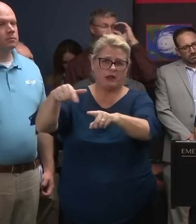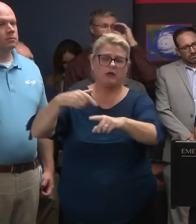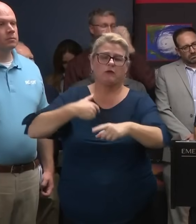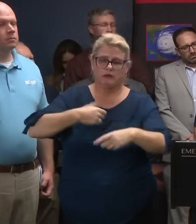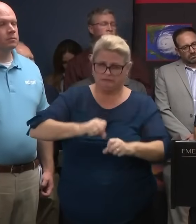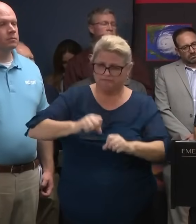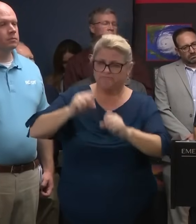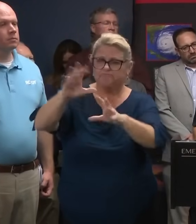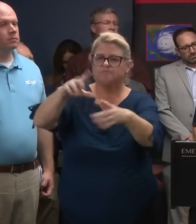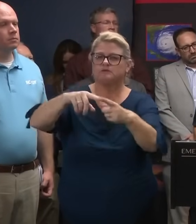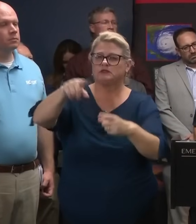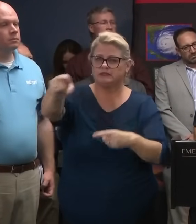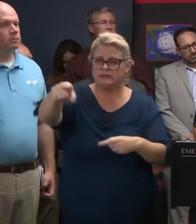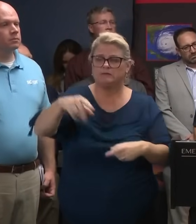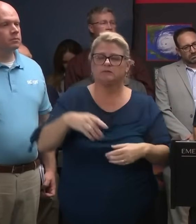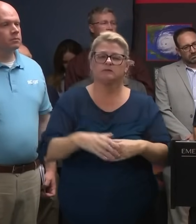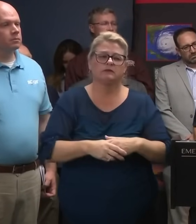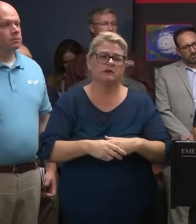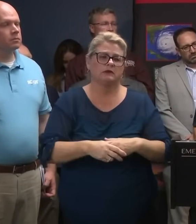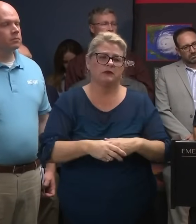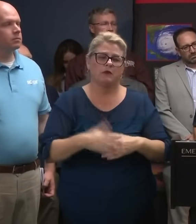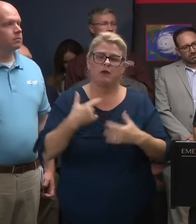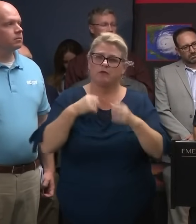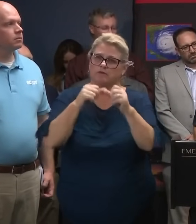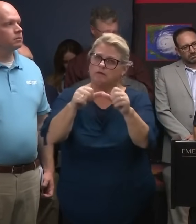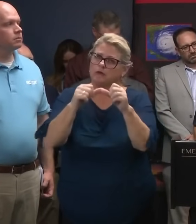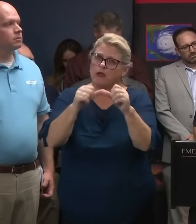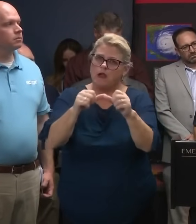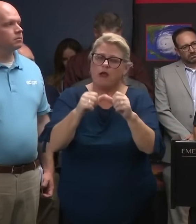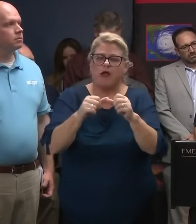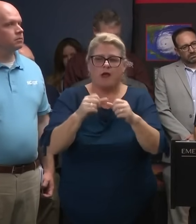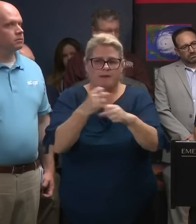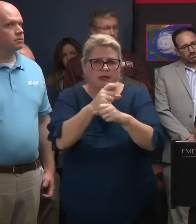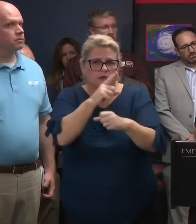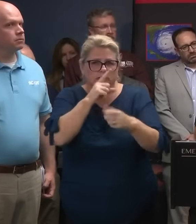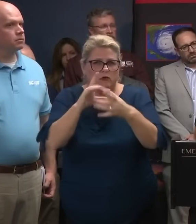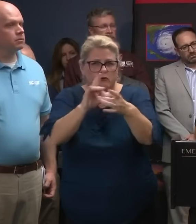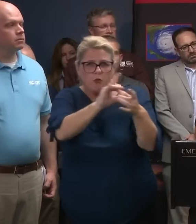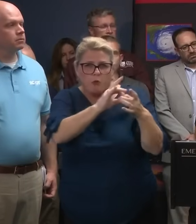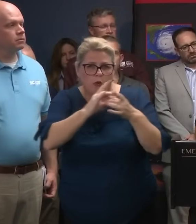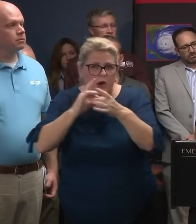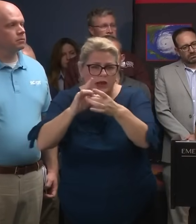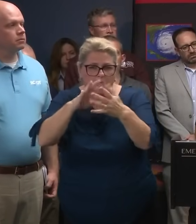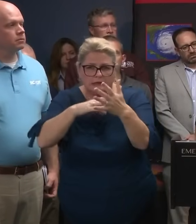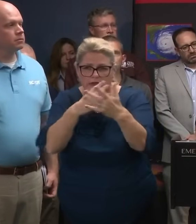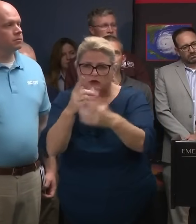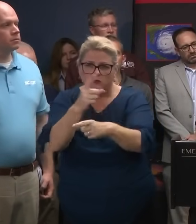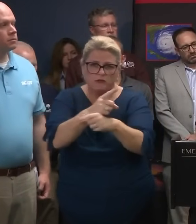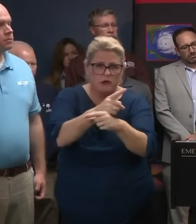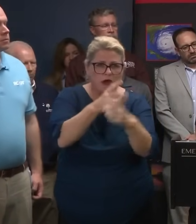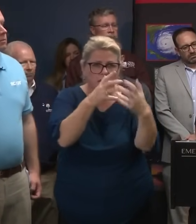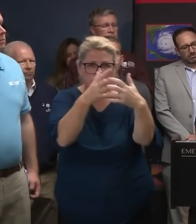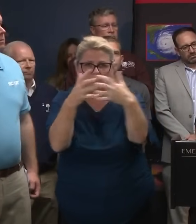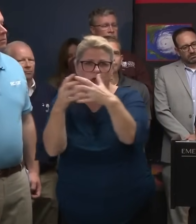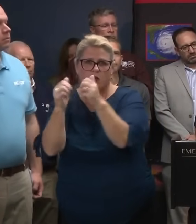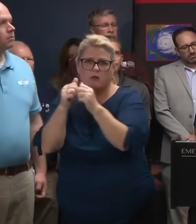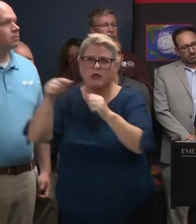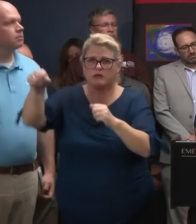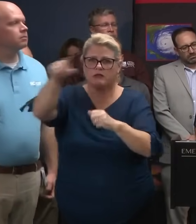we continue on a constant basis to closely coordinate with the county emergency management